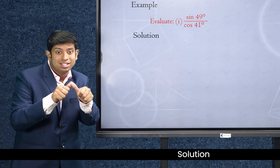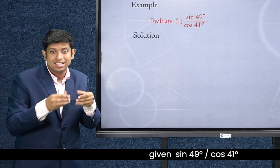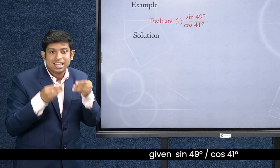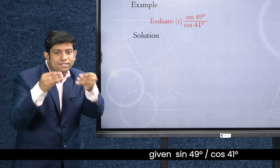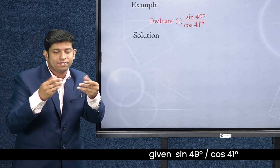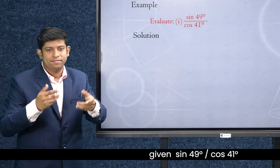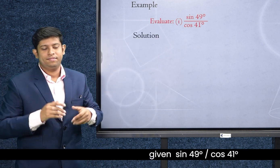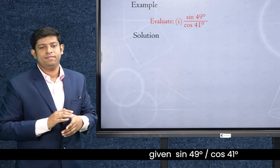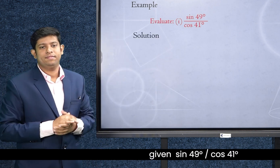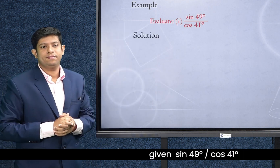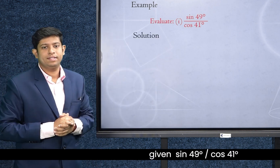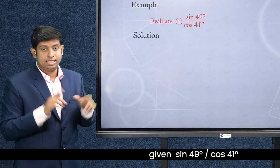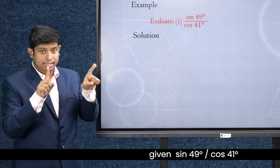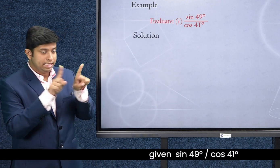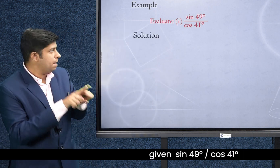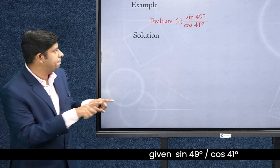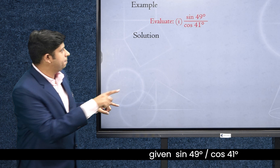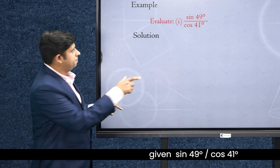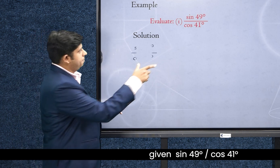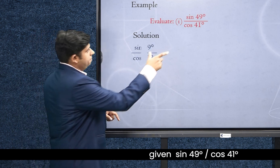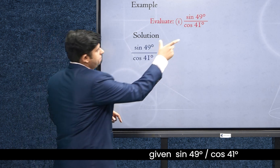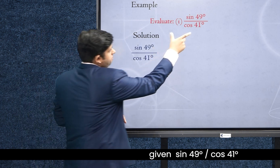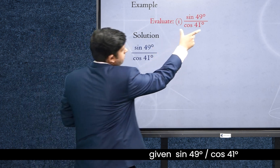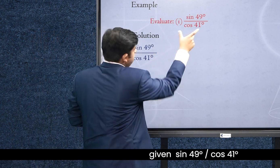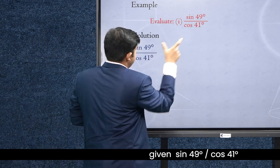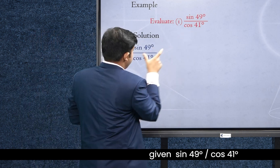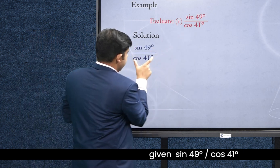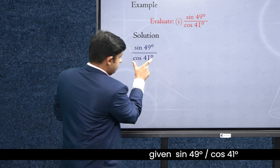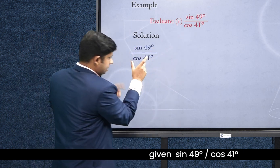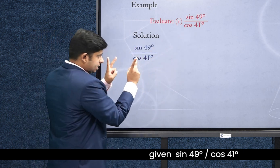Solution. Given sin 49 degrees by cos 41 degrees.